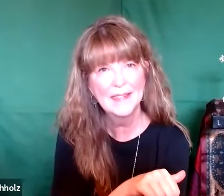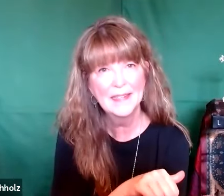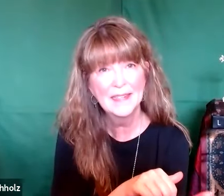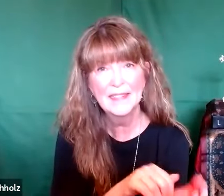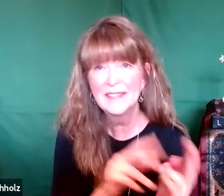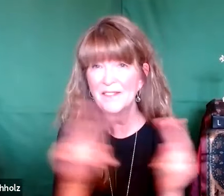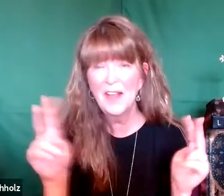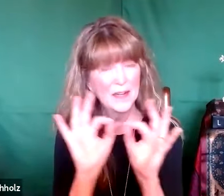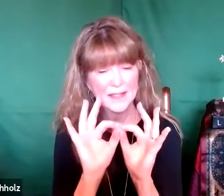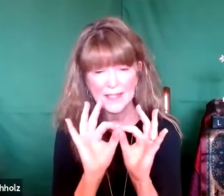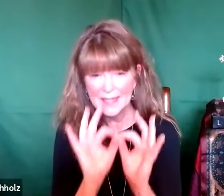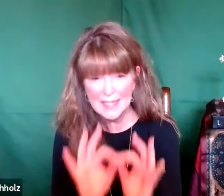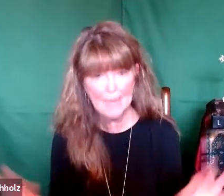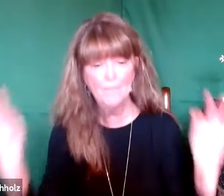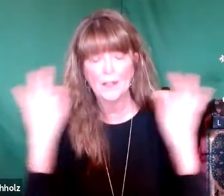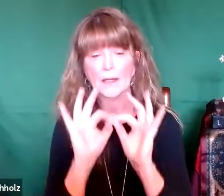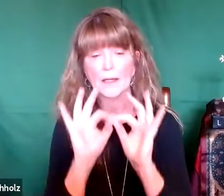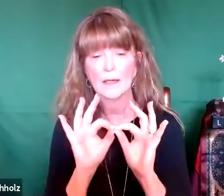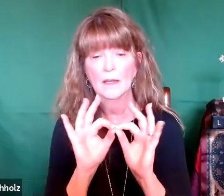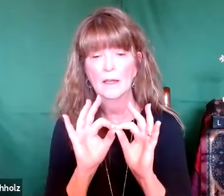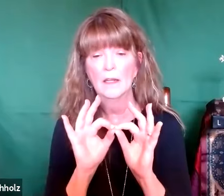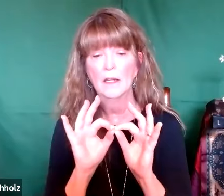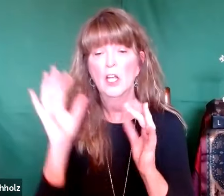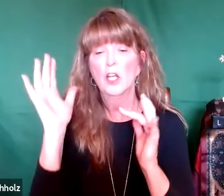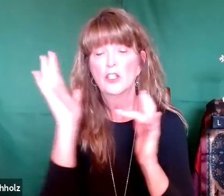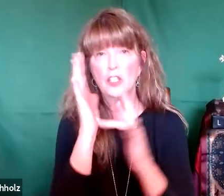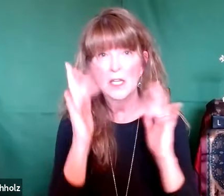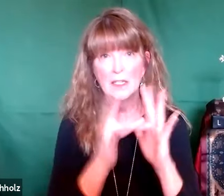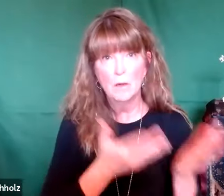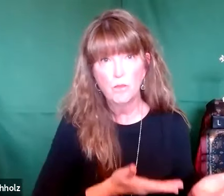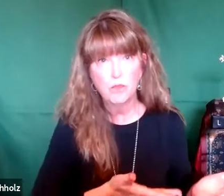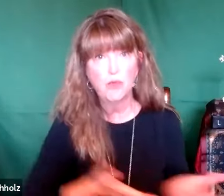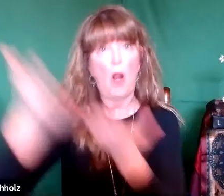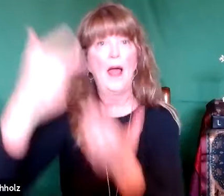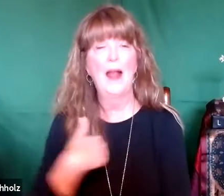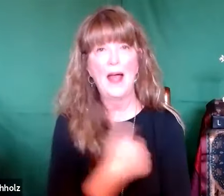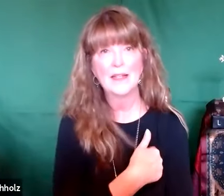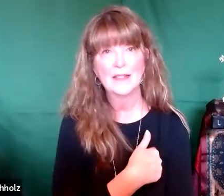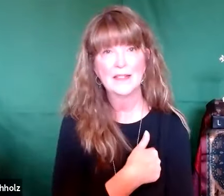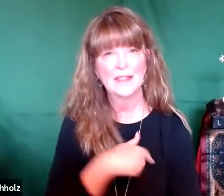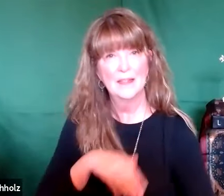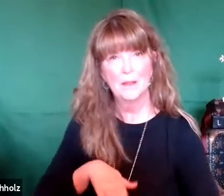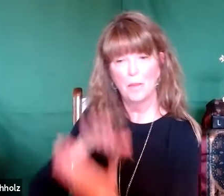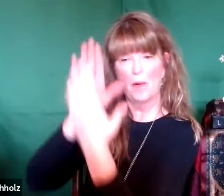and we were able to have direct communion with God again. I can't even emphasize how significant that